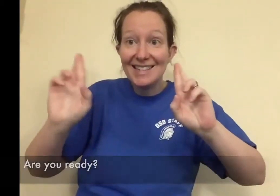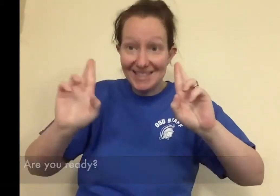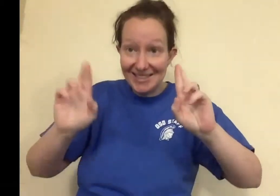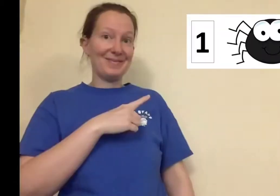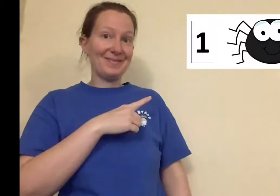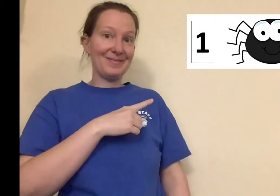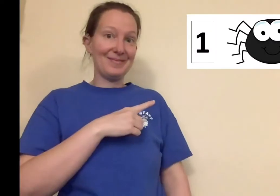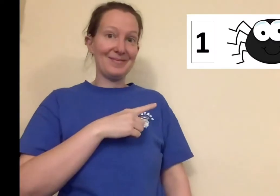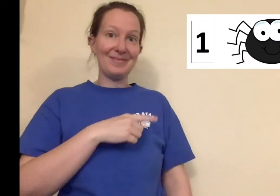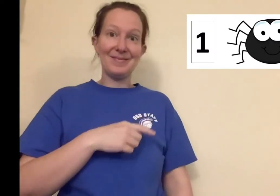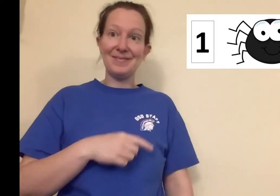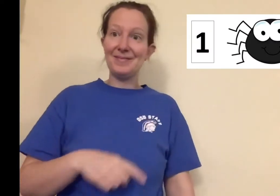ready?